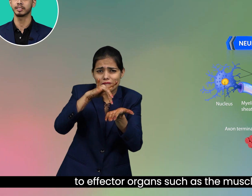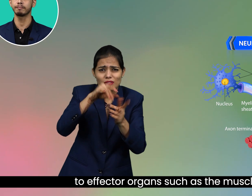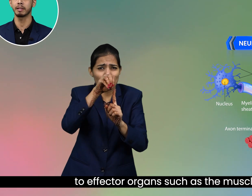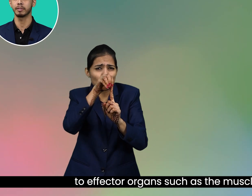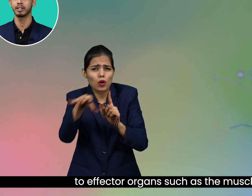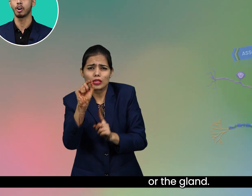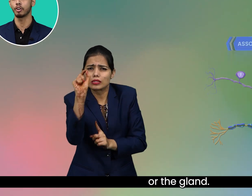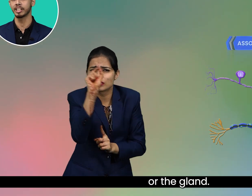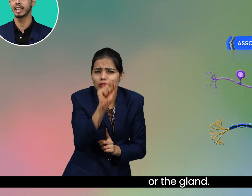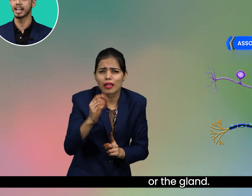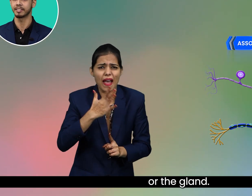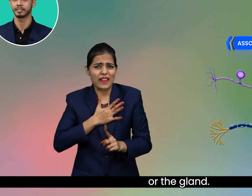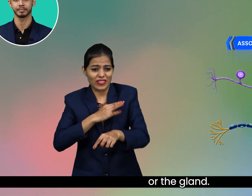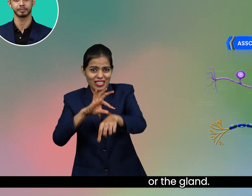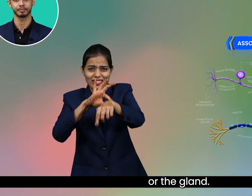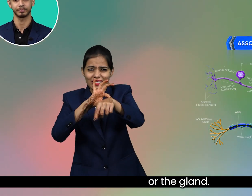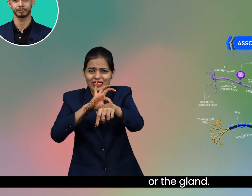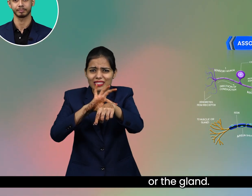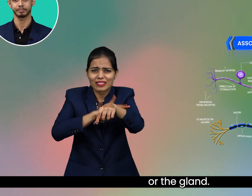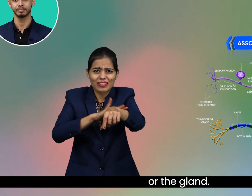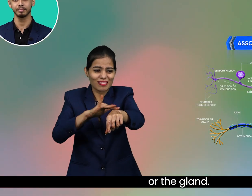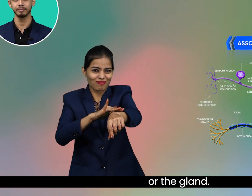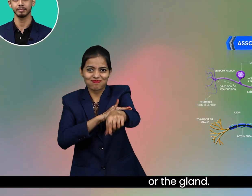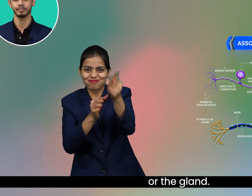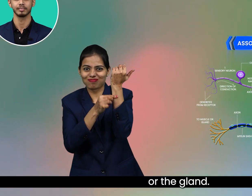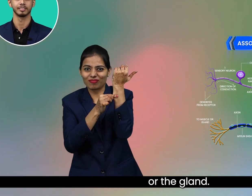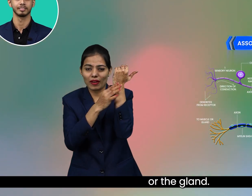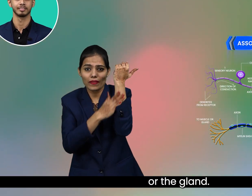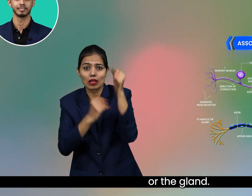the muscle fiber or the gland.